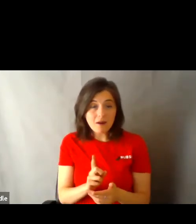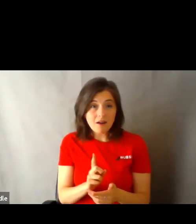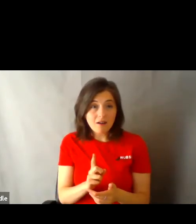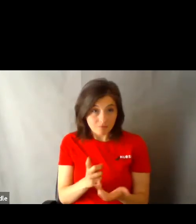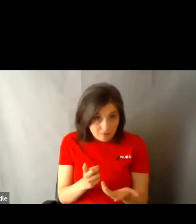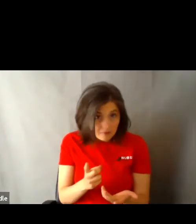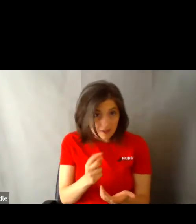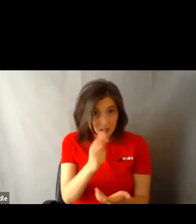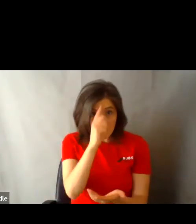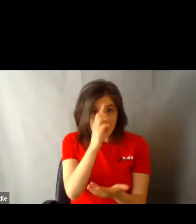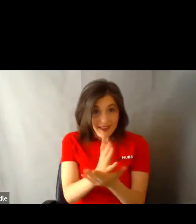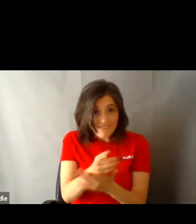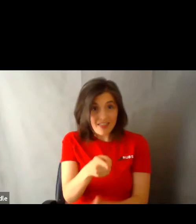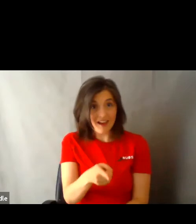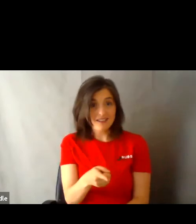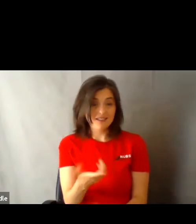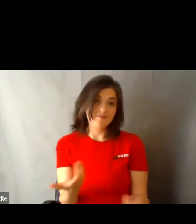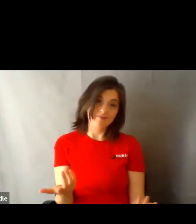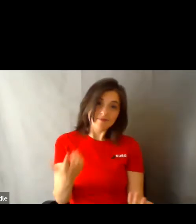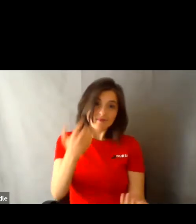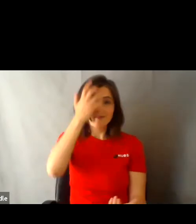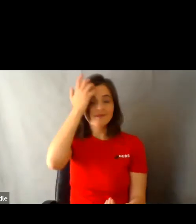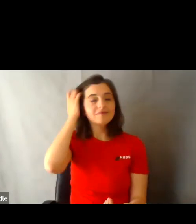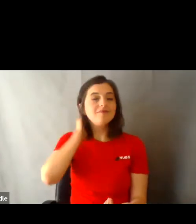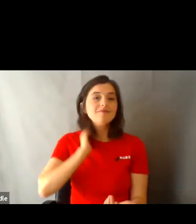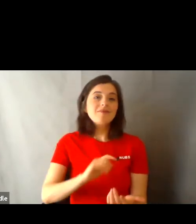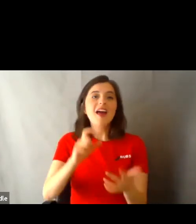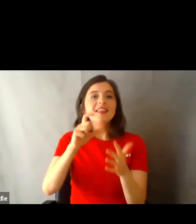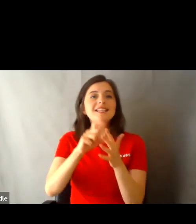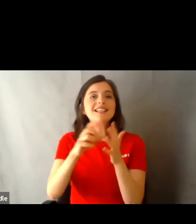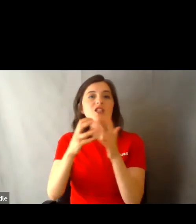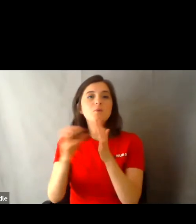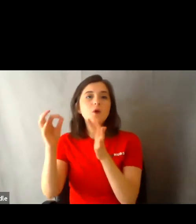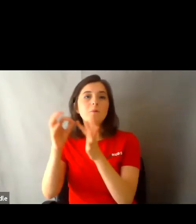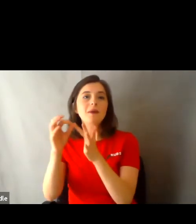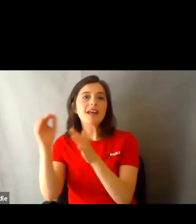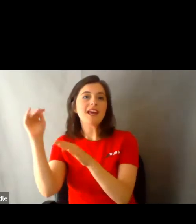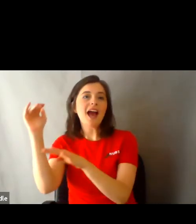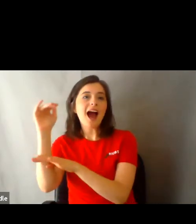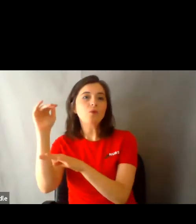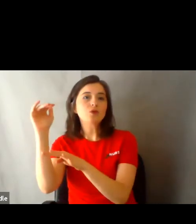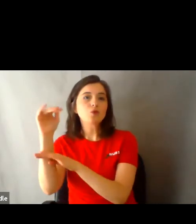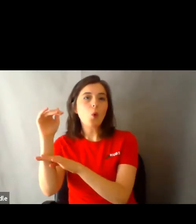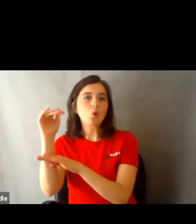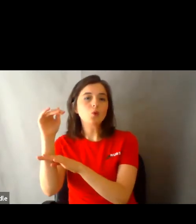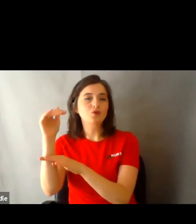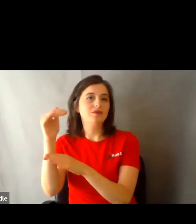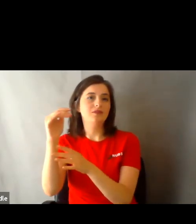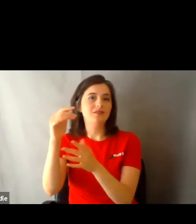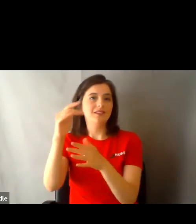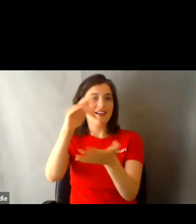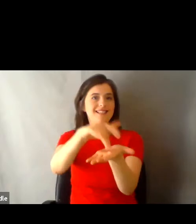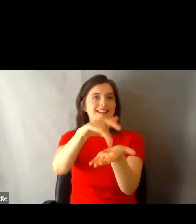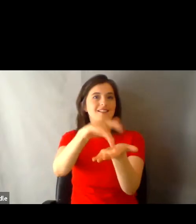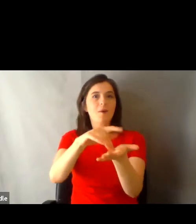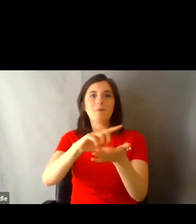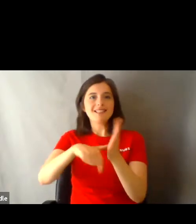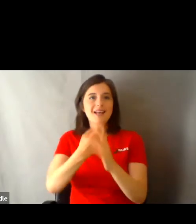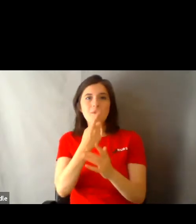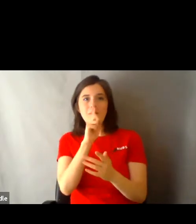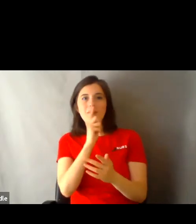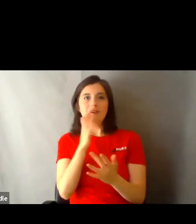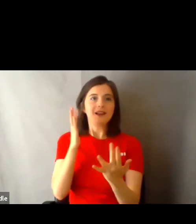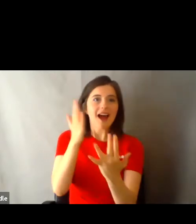that, like the DWP had an outsourced disability assessment centre that disabled people couldn't get into,